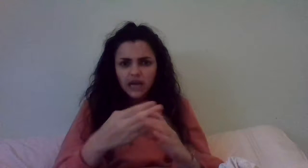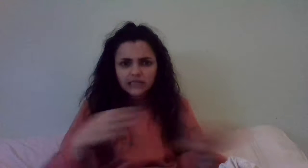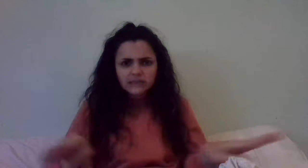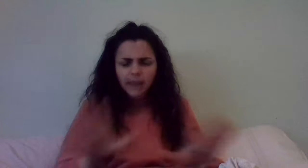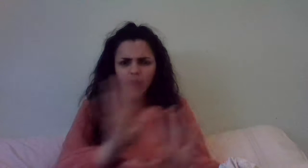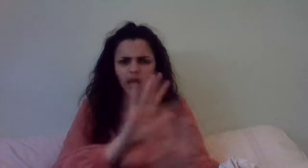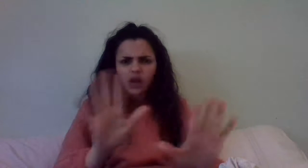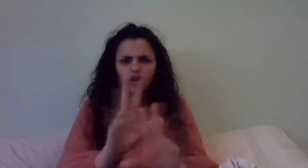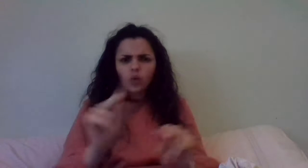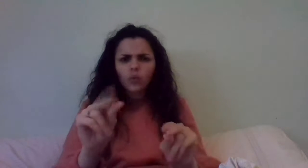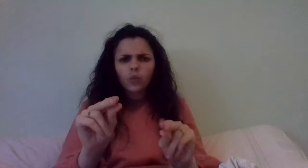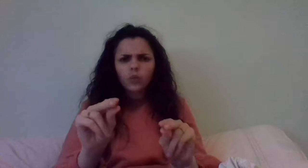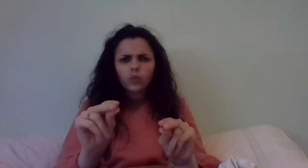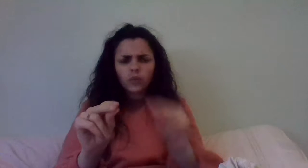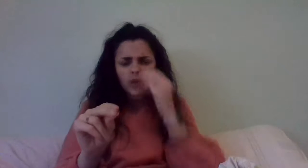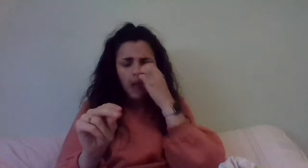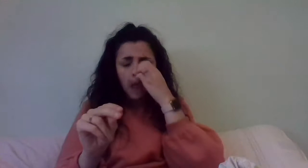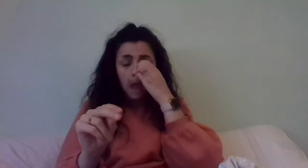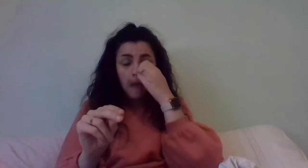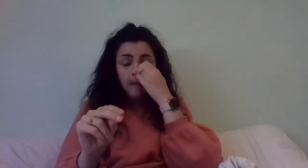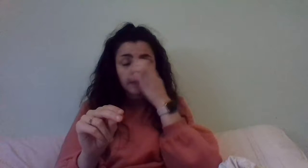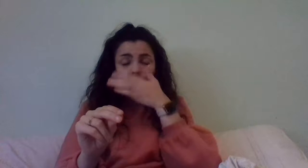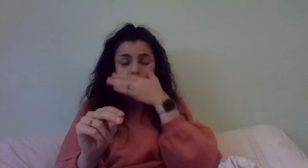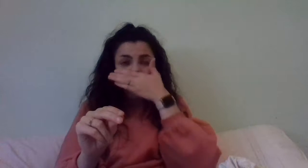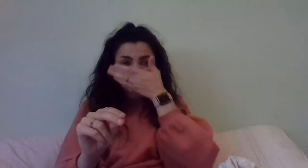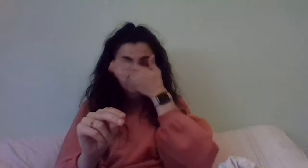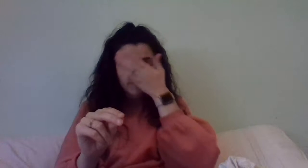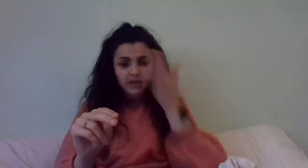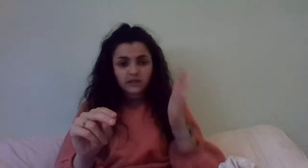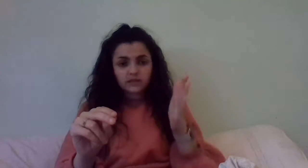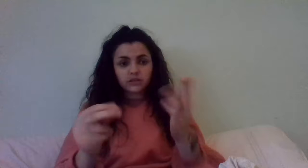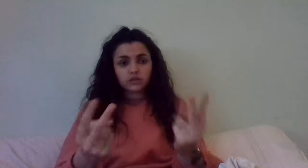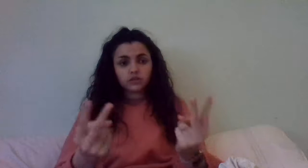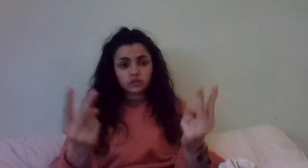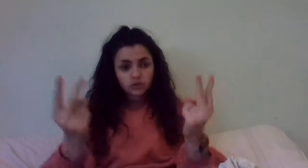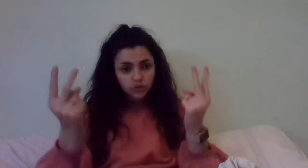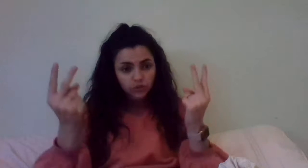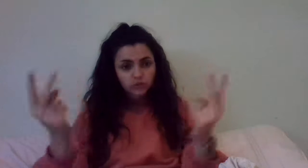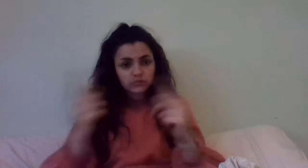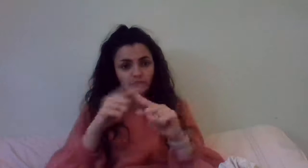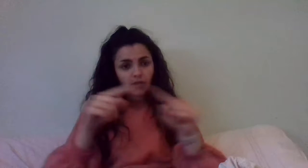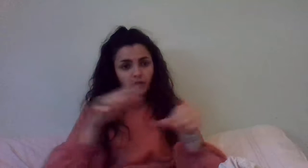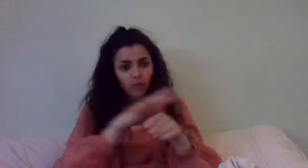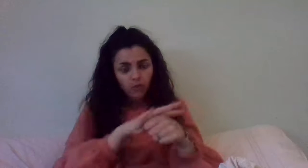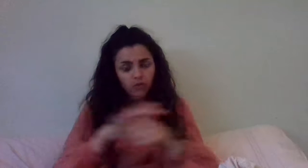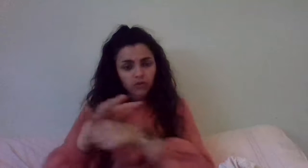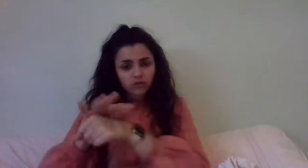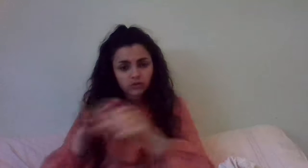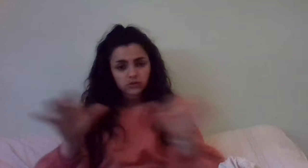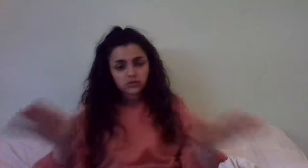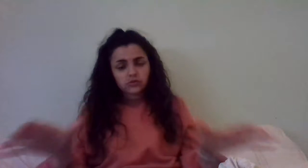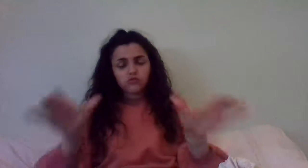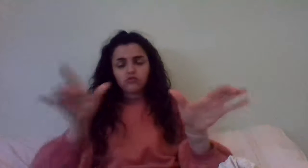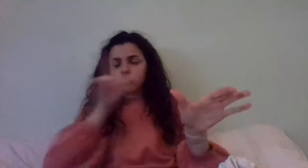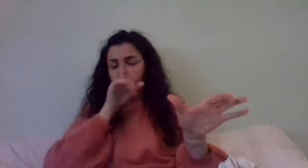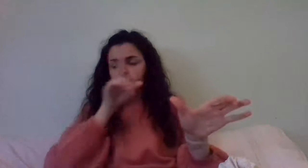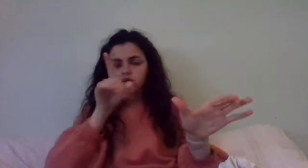Phillips Collection and the Museum of Modern Art." So Lawrence is very excited that his works go on to have